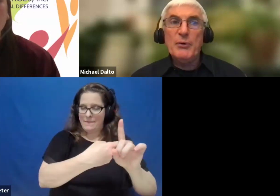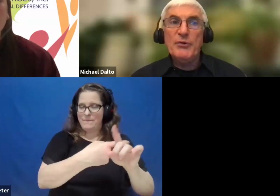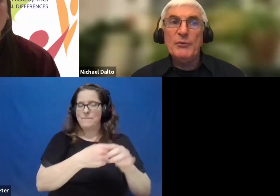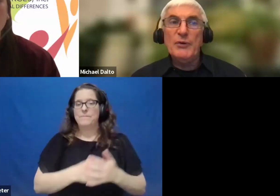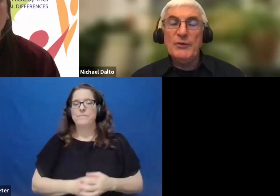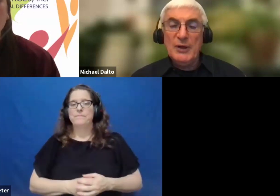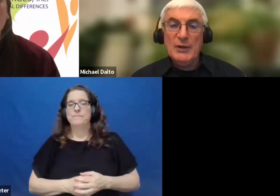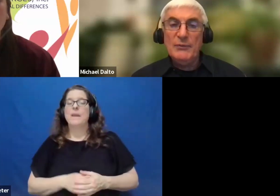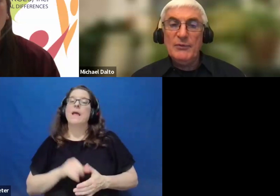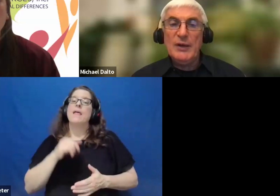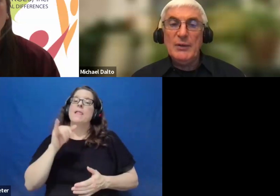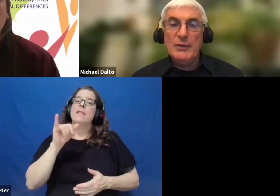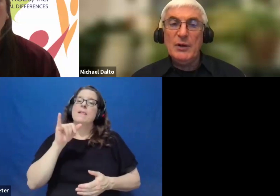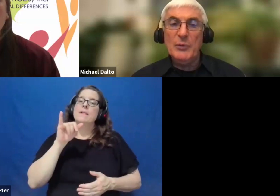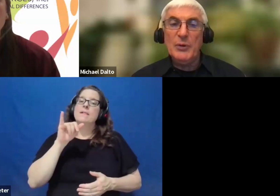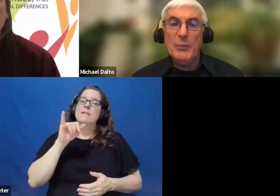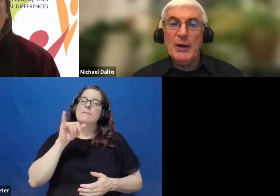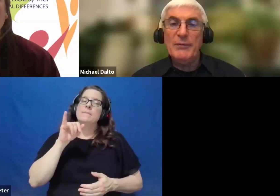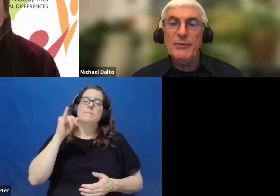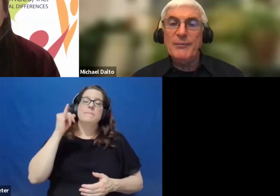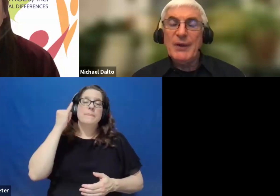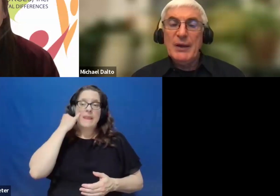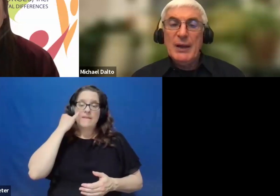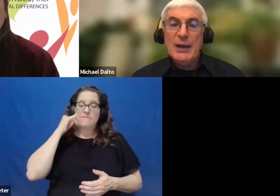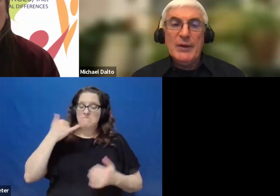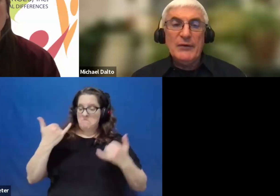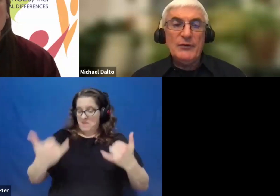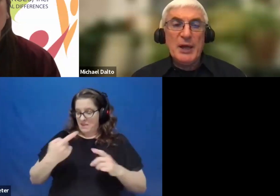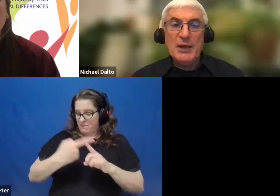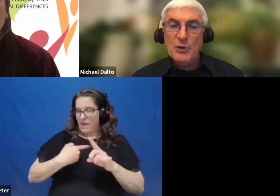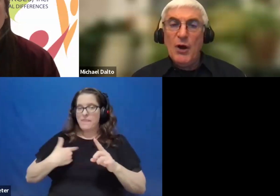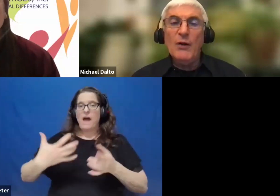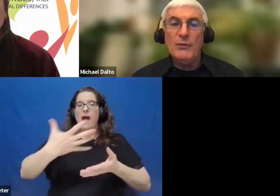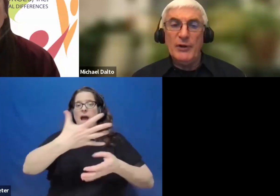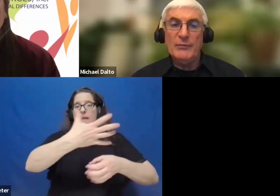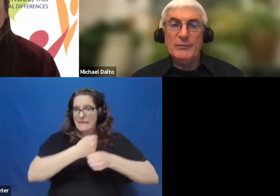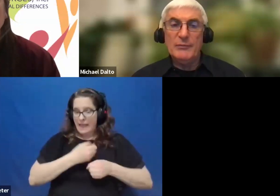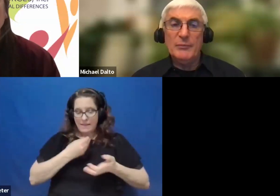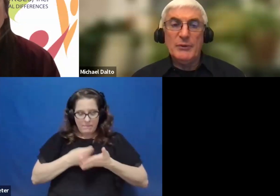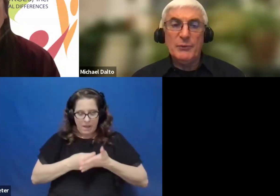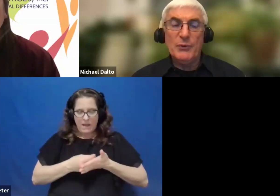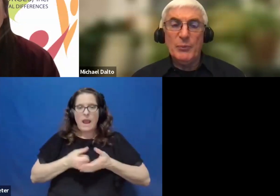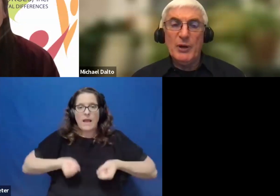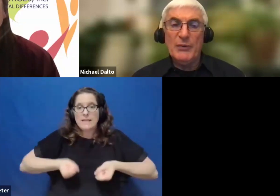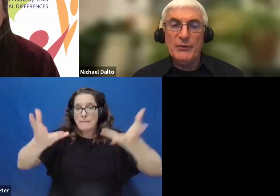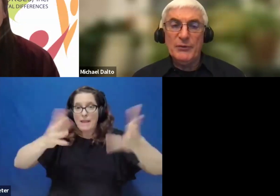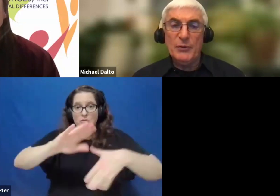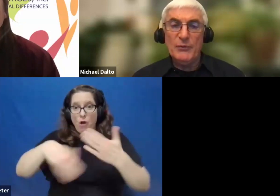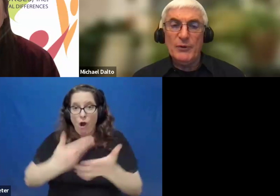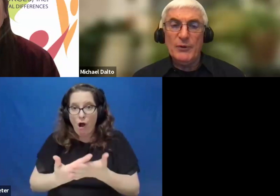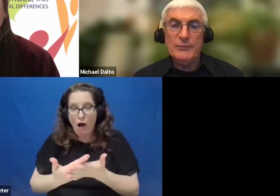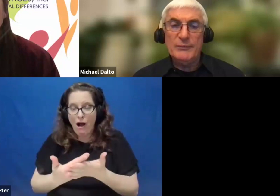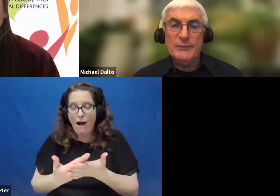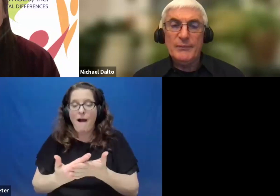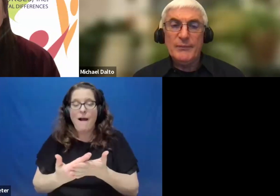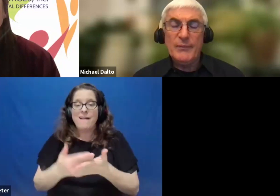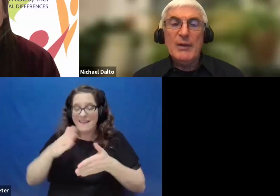the person receives income in a month and they spend all of it before the month is